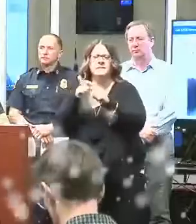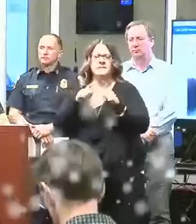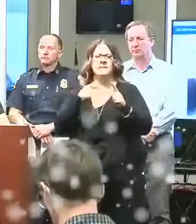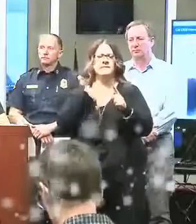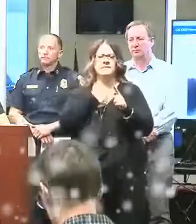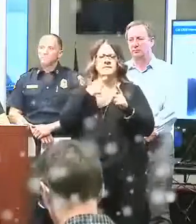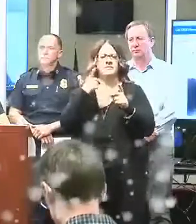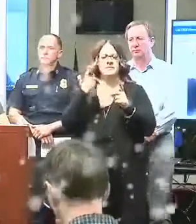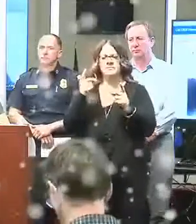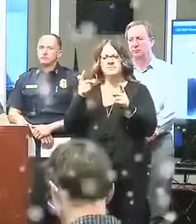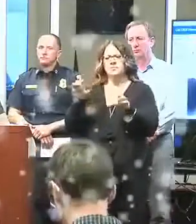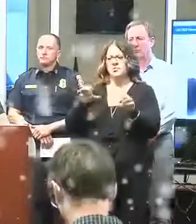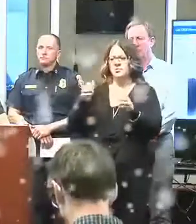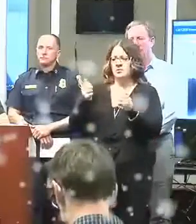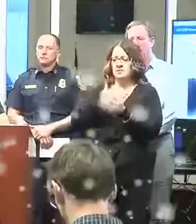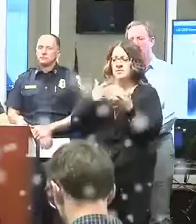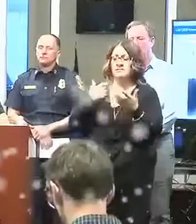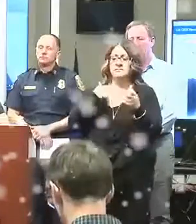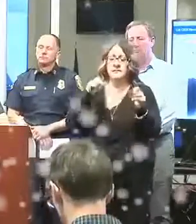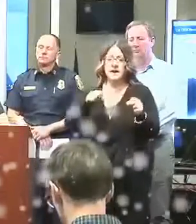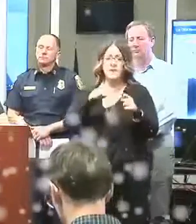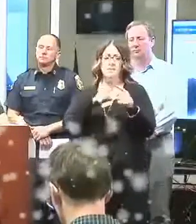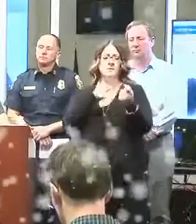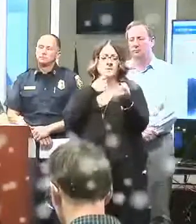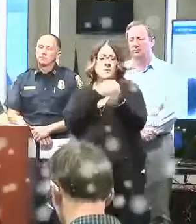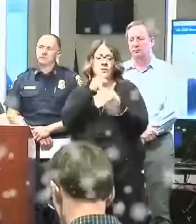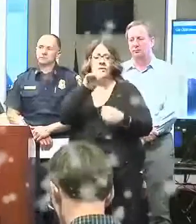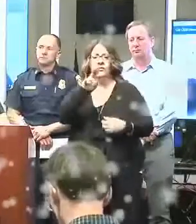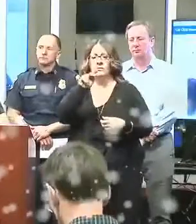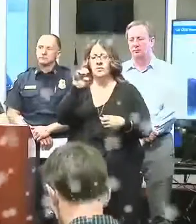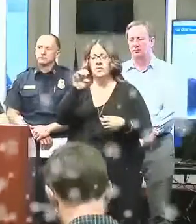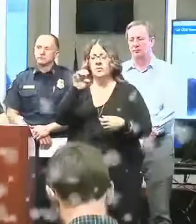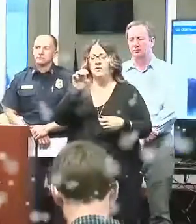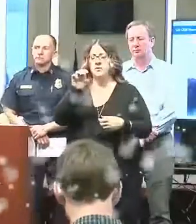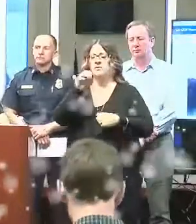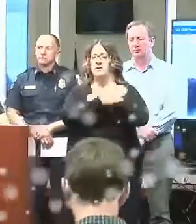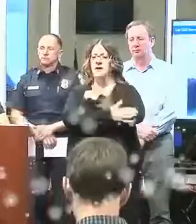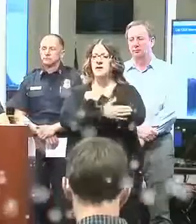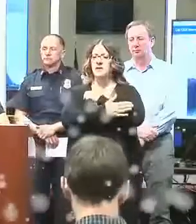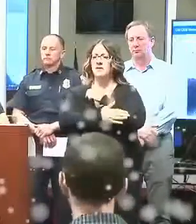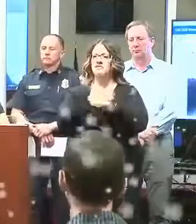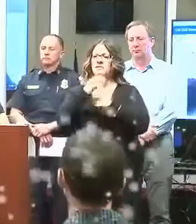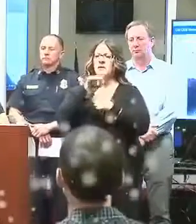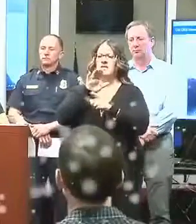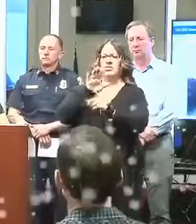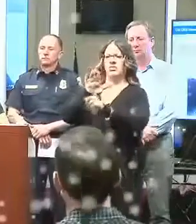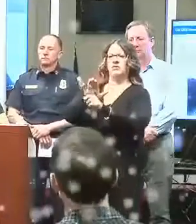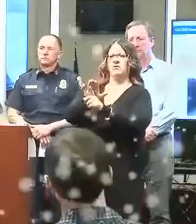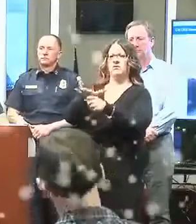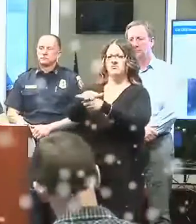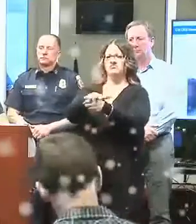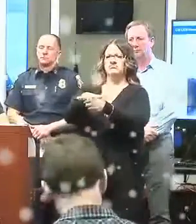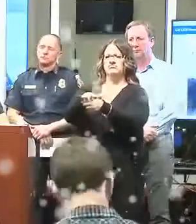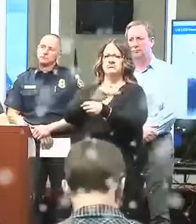we can in the effort to support Butte County and the local authorities to be able to